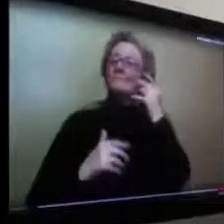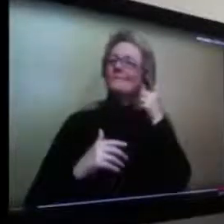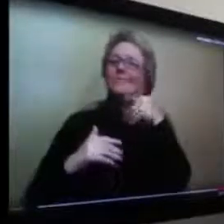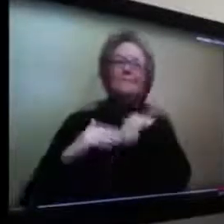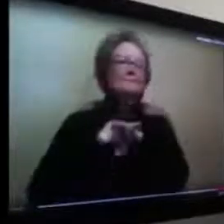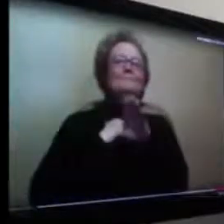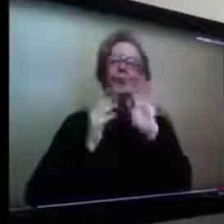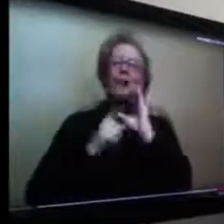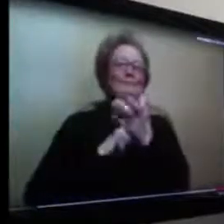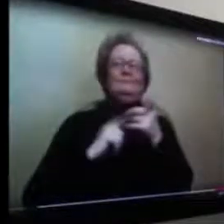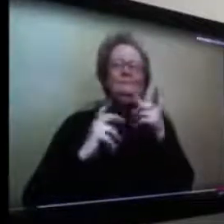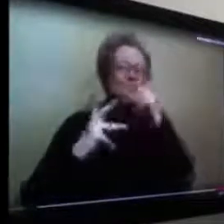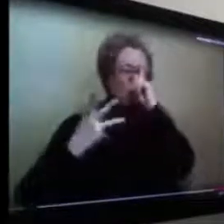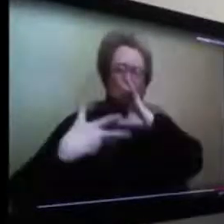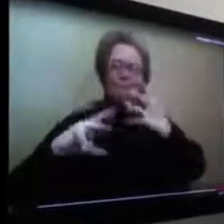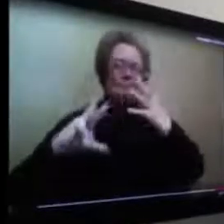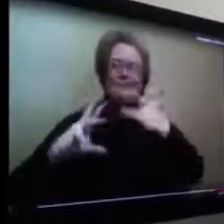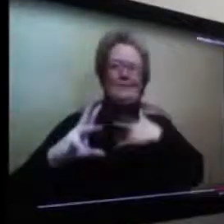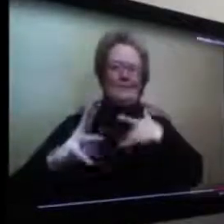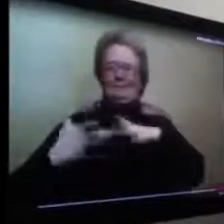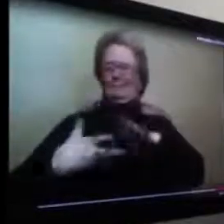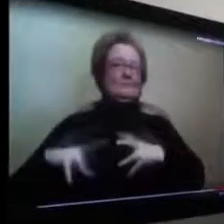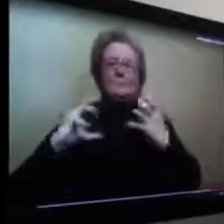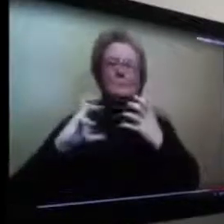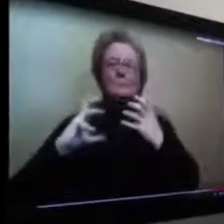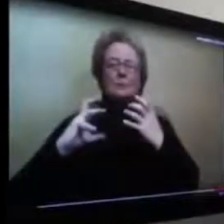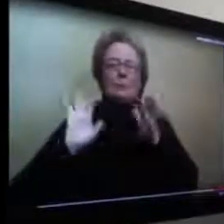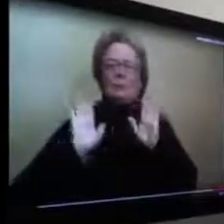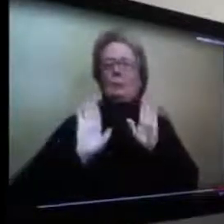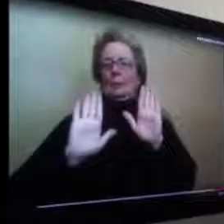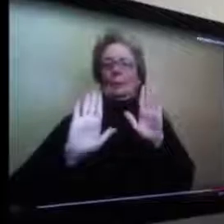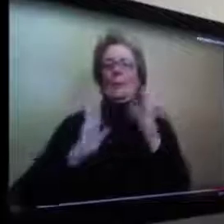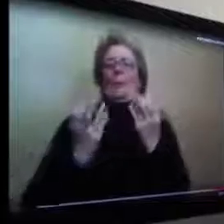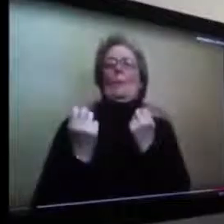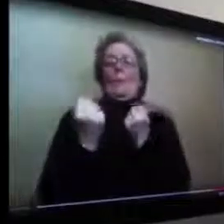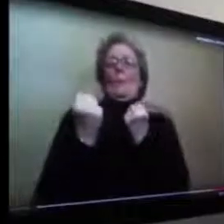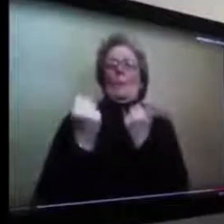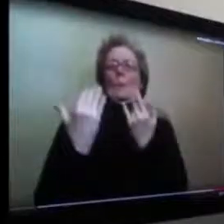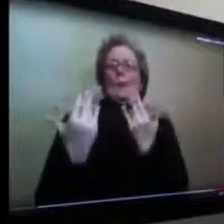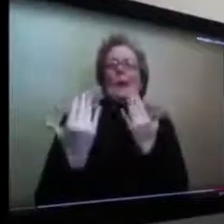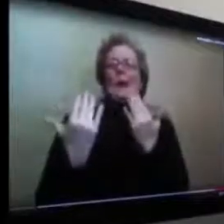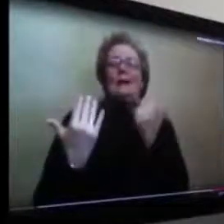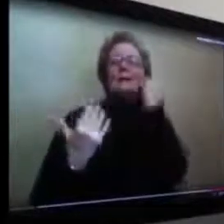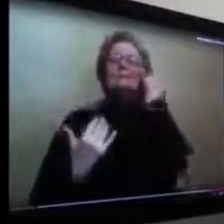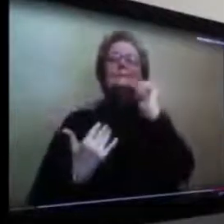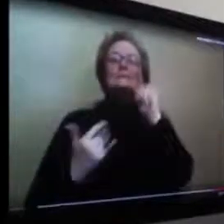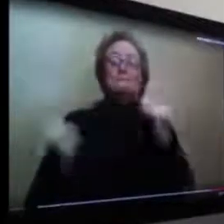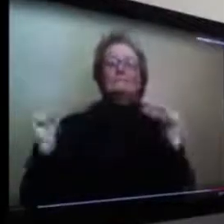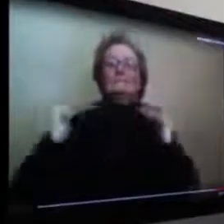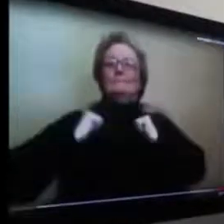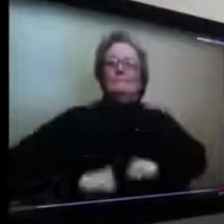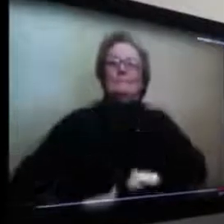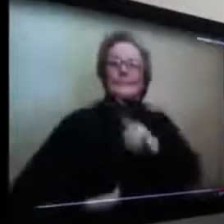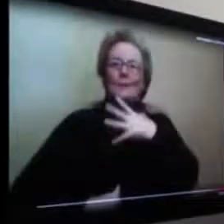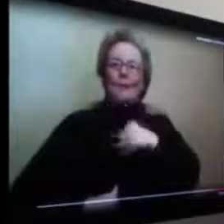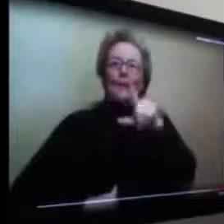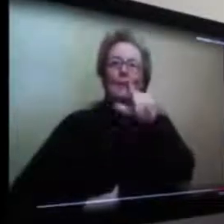So, for example, you would go in and there's some kind of cultural difference. I'd say hold your